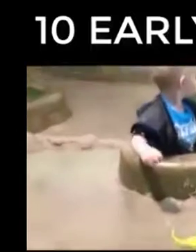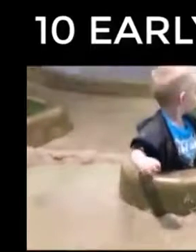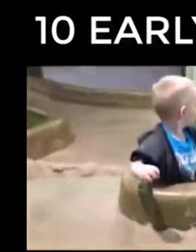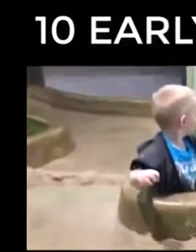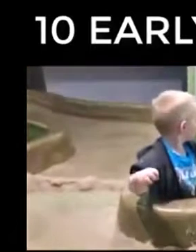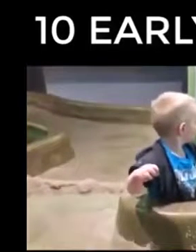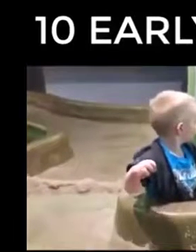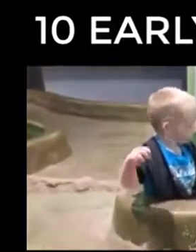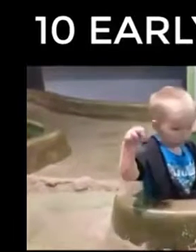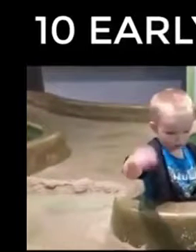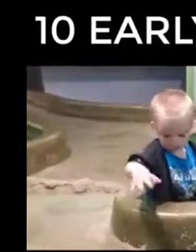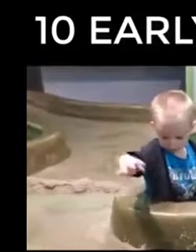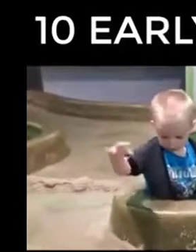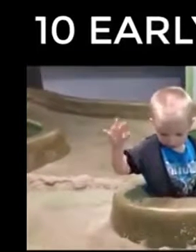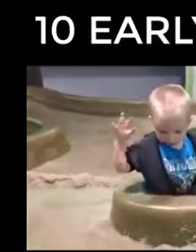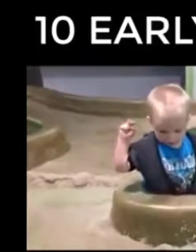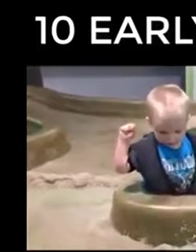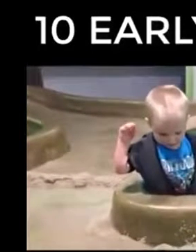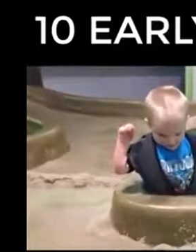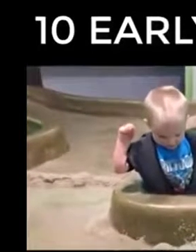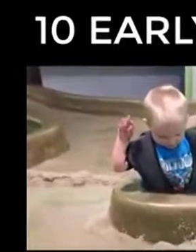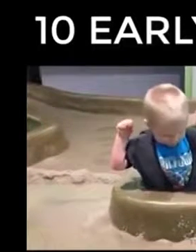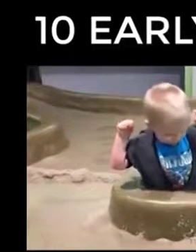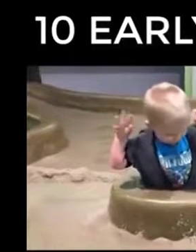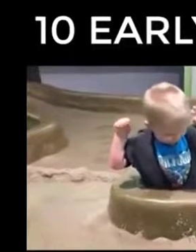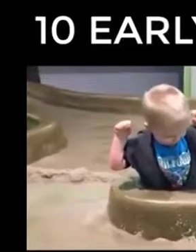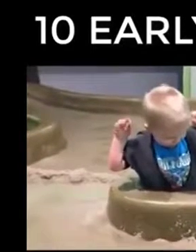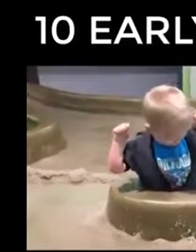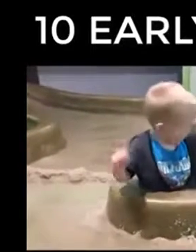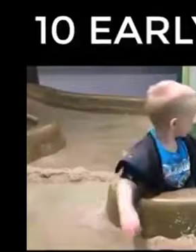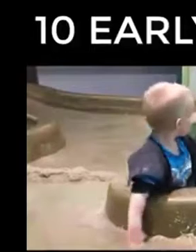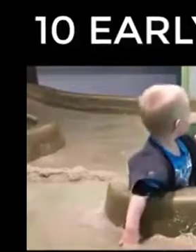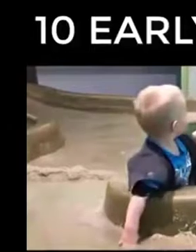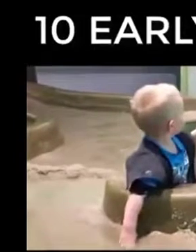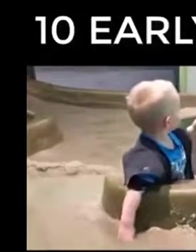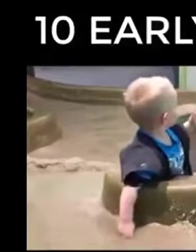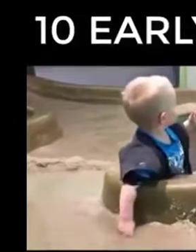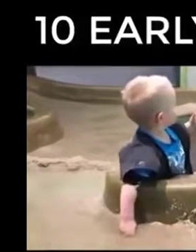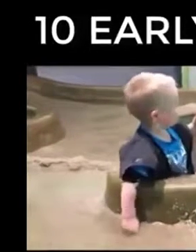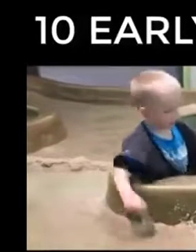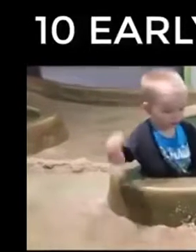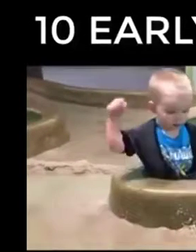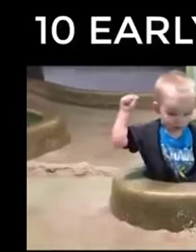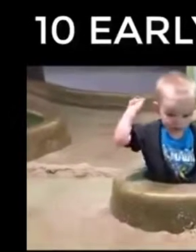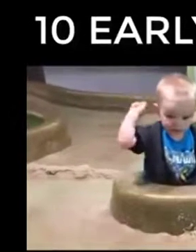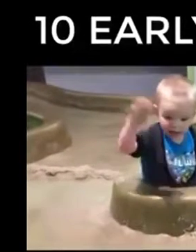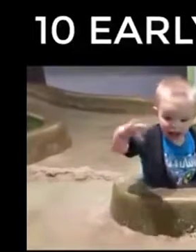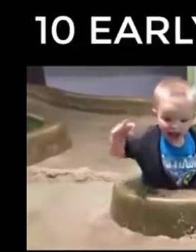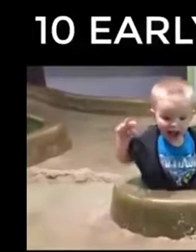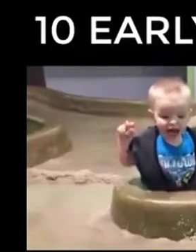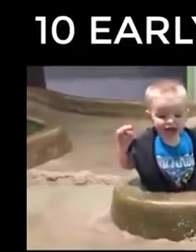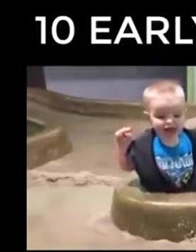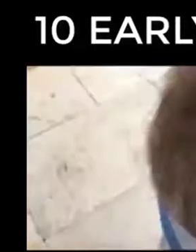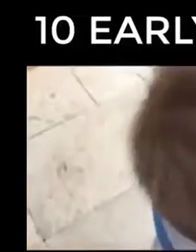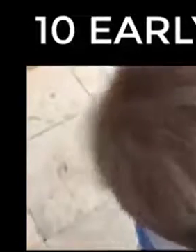every day, there is cause for concern. This is one example of self-stimulation, or stimming as it is called, and it helps to calm children